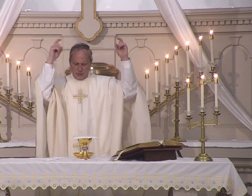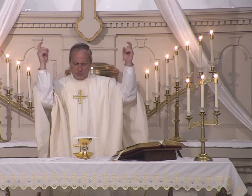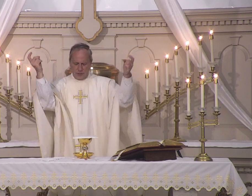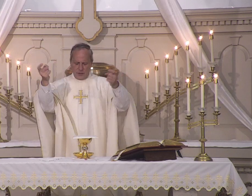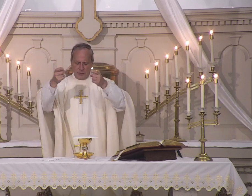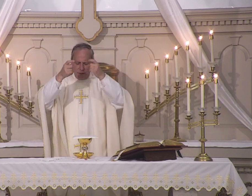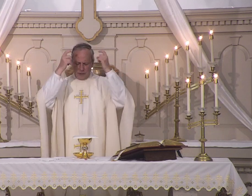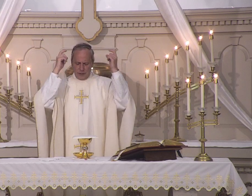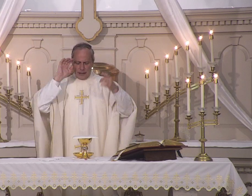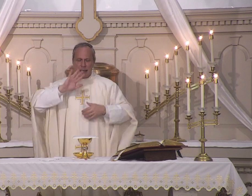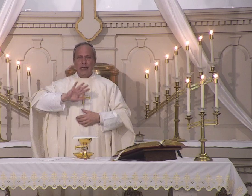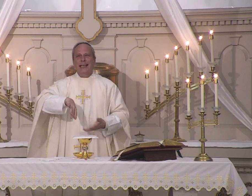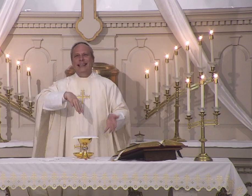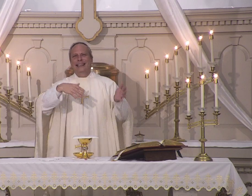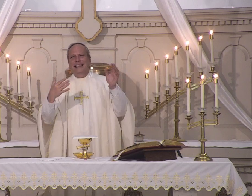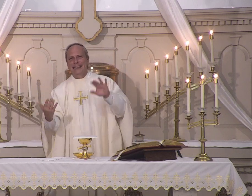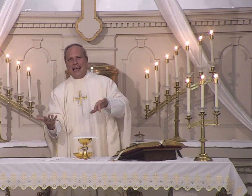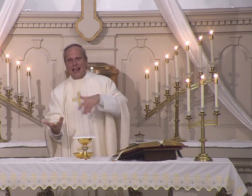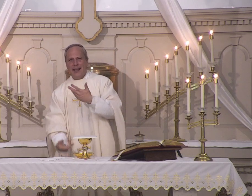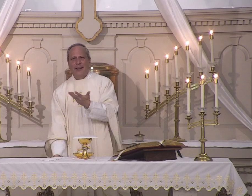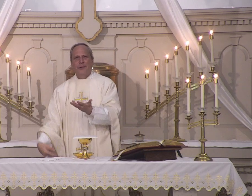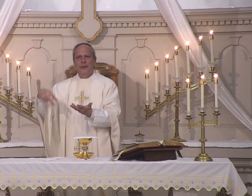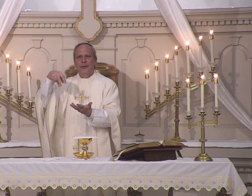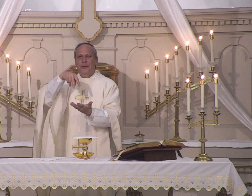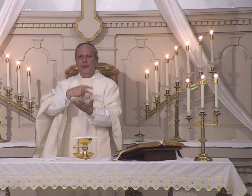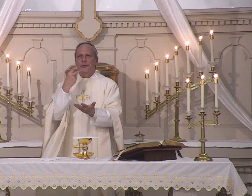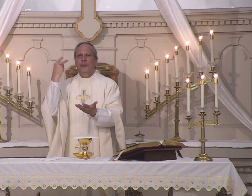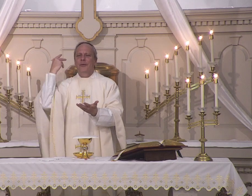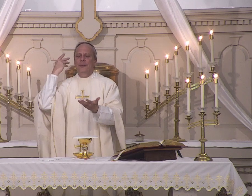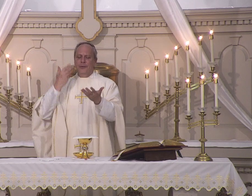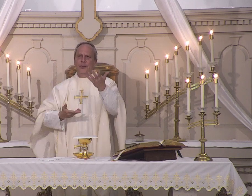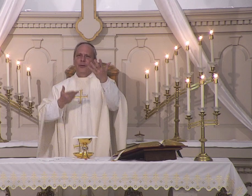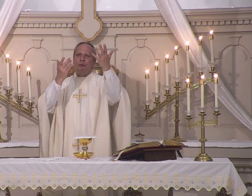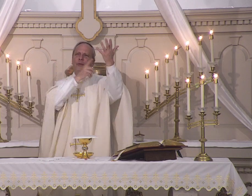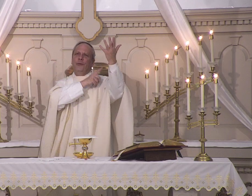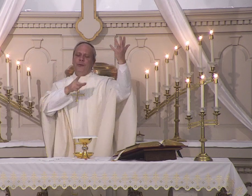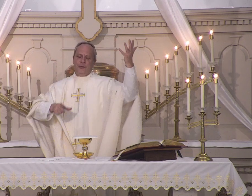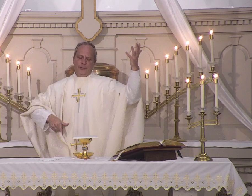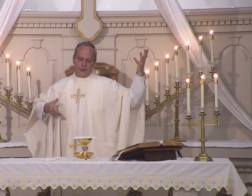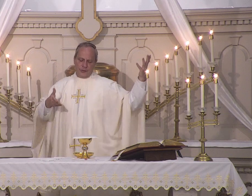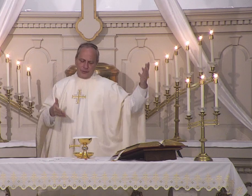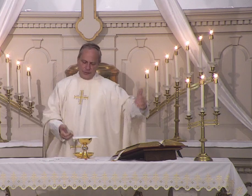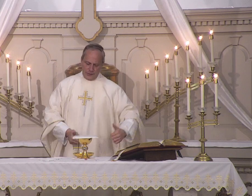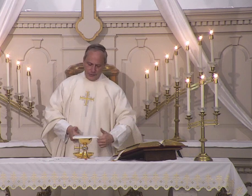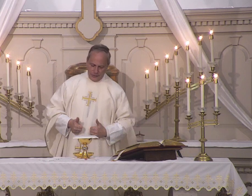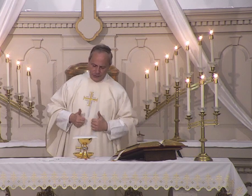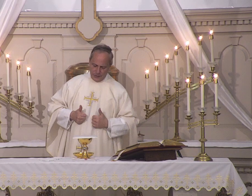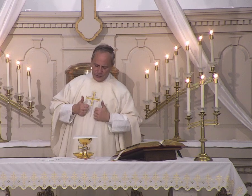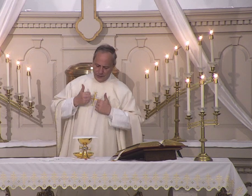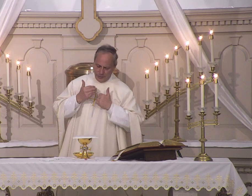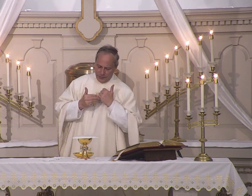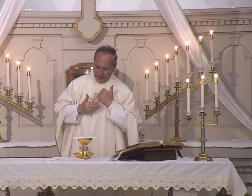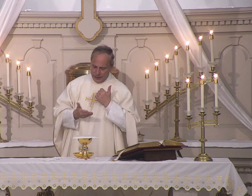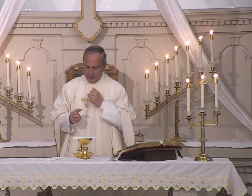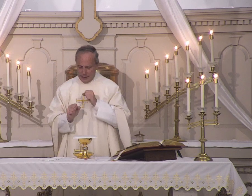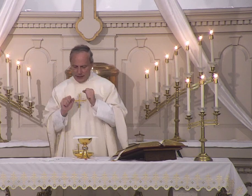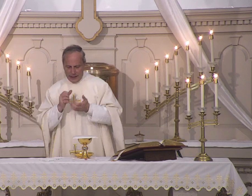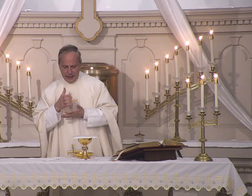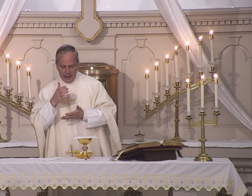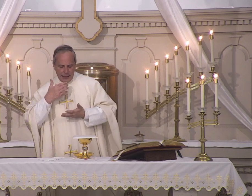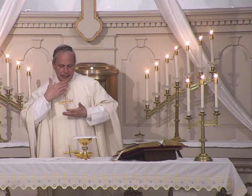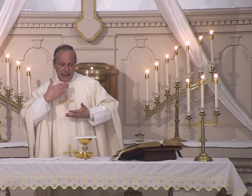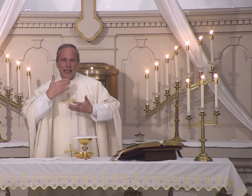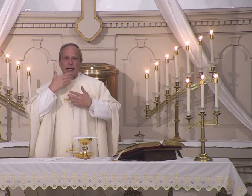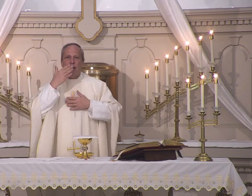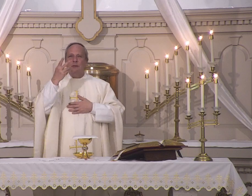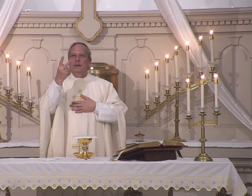Therefore, as we celebrate the memorial of his death and resurrection, we offer you, Lord, the bread of life and the chalice